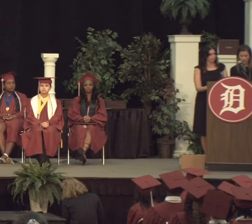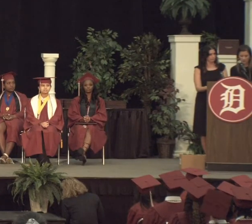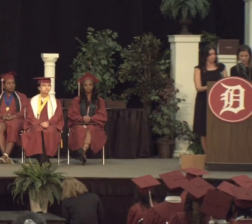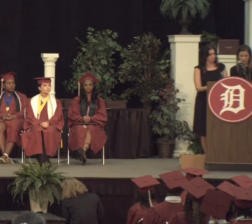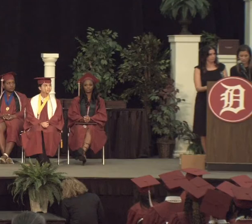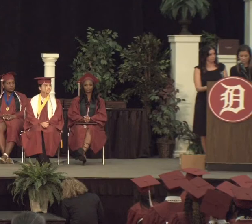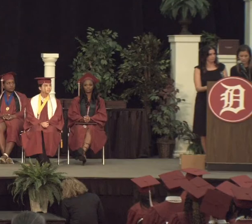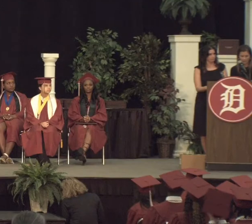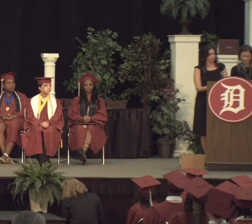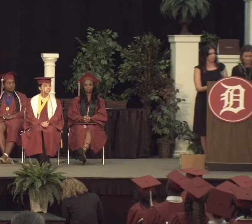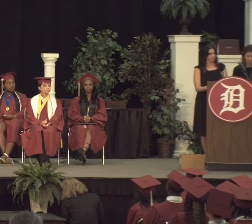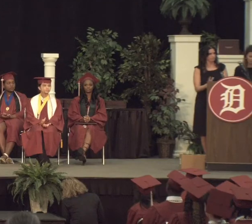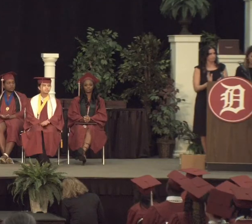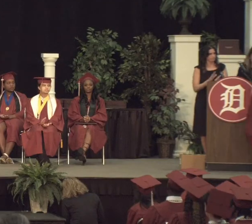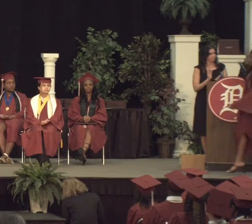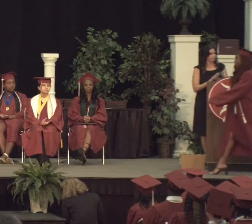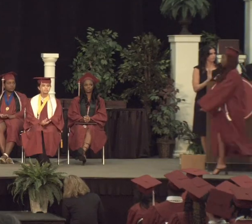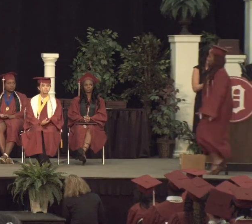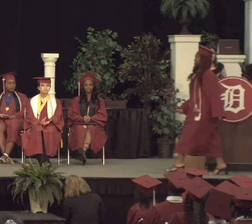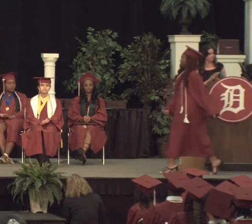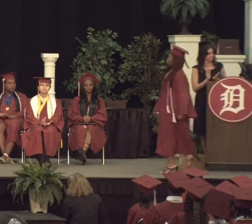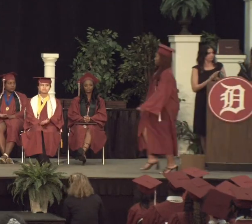Destrehan Cross, cum laude.